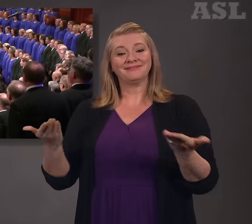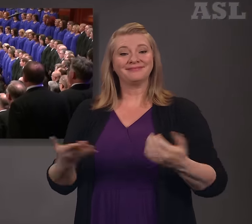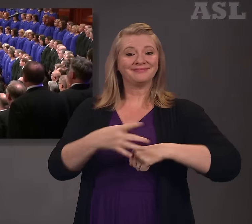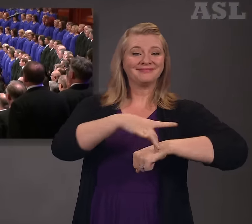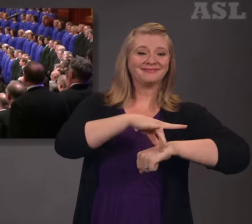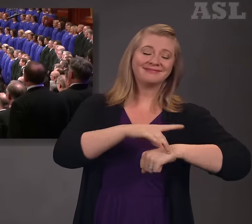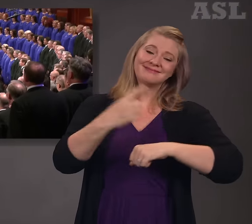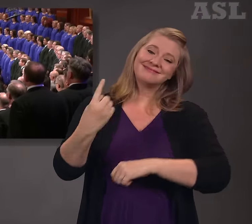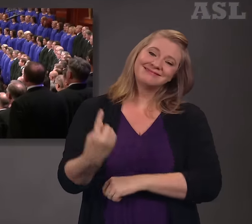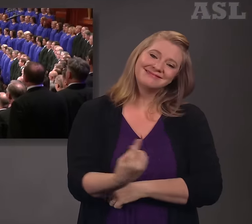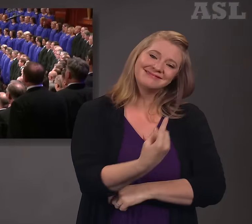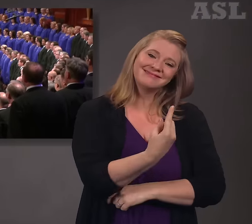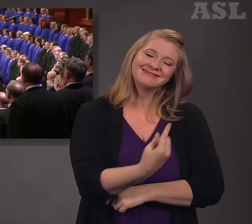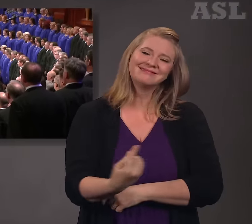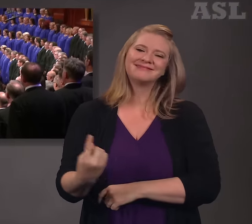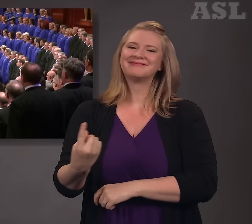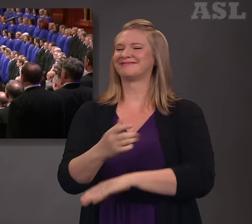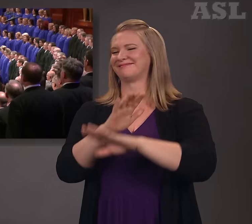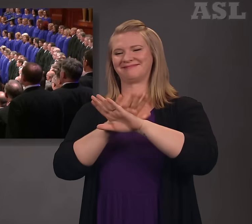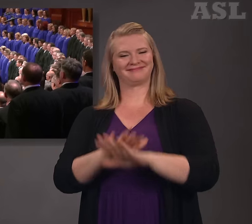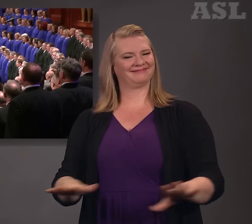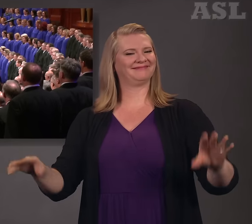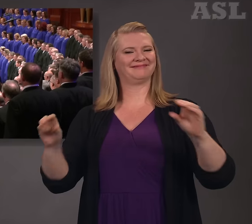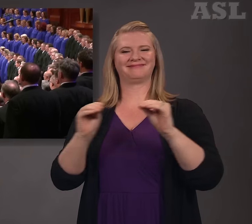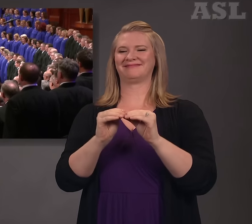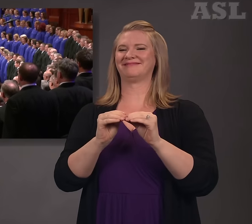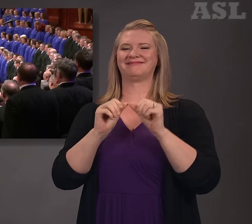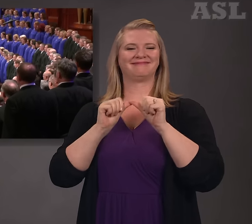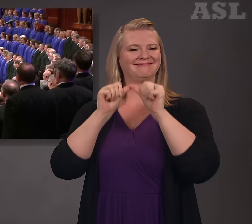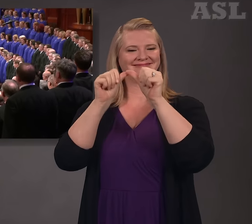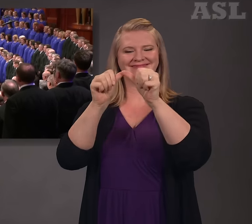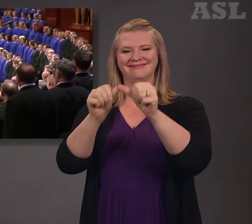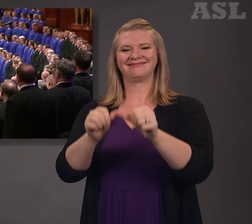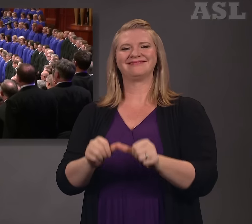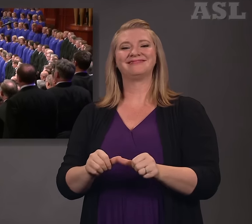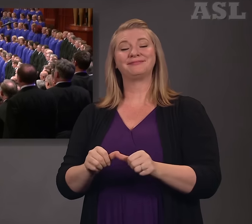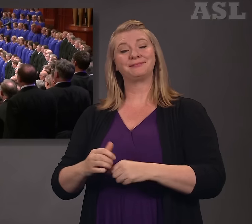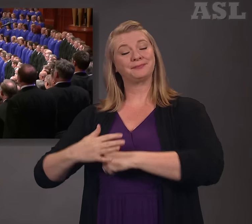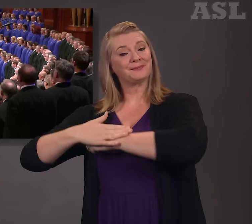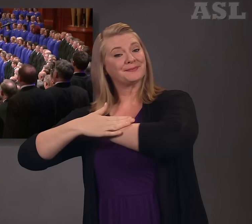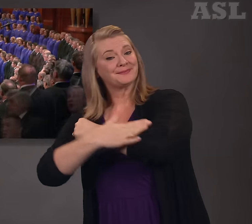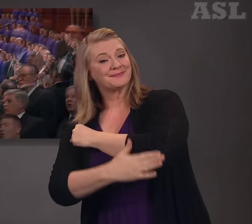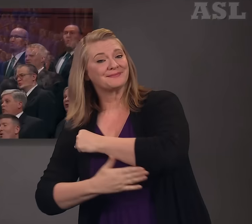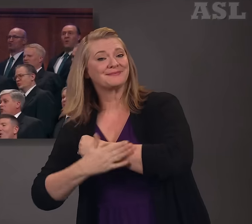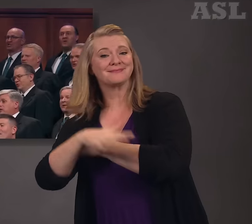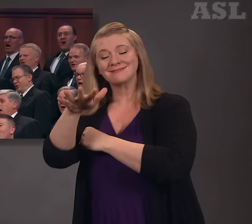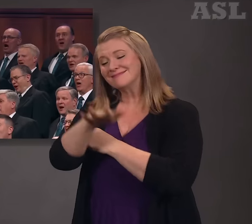Oh,